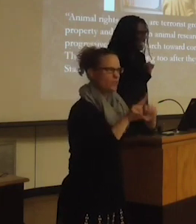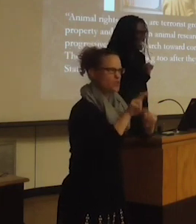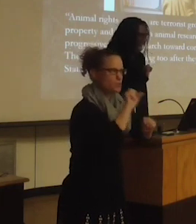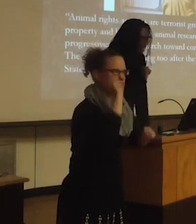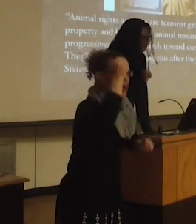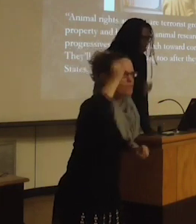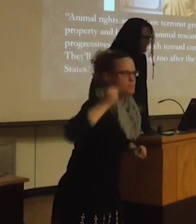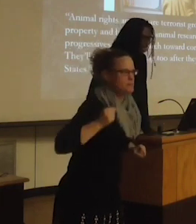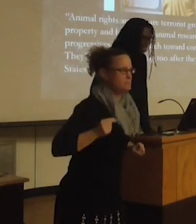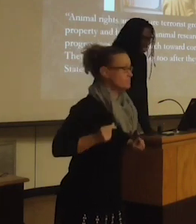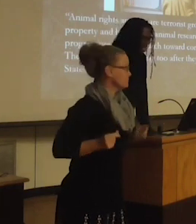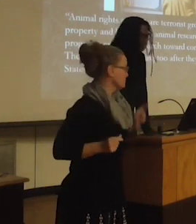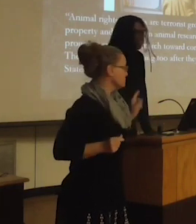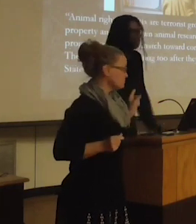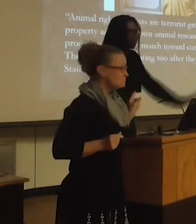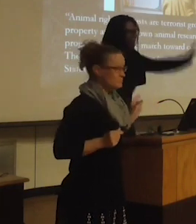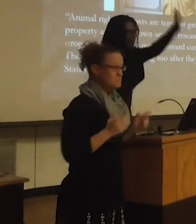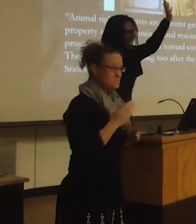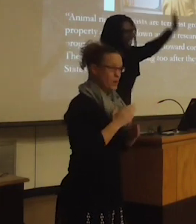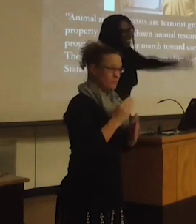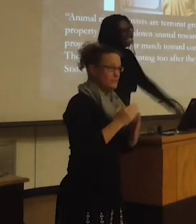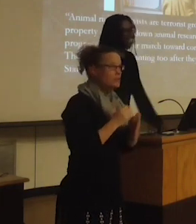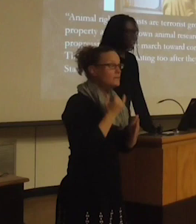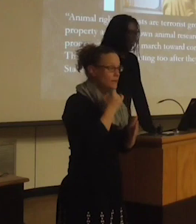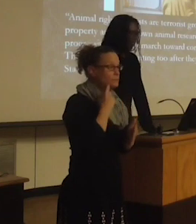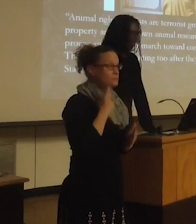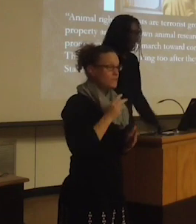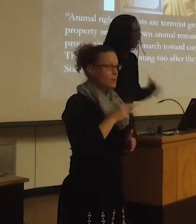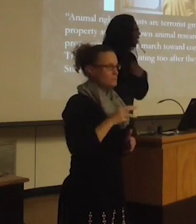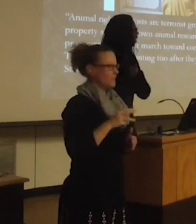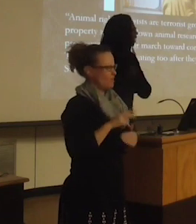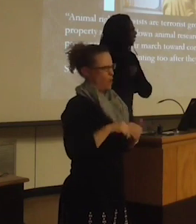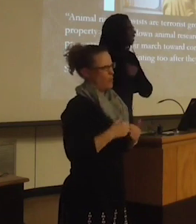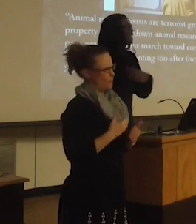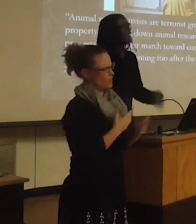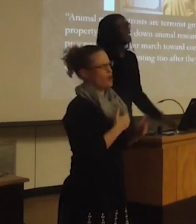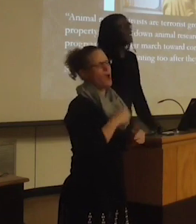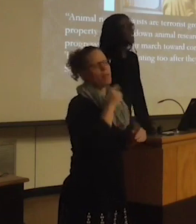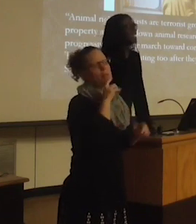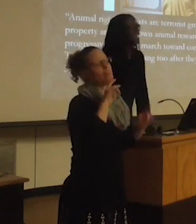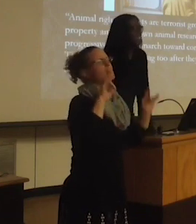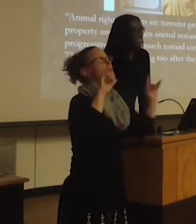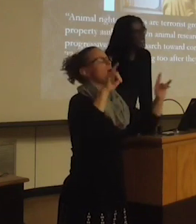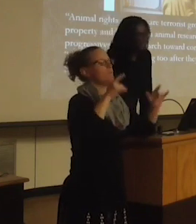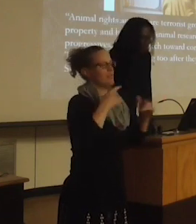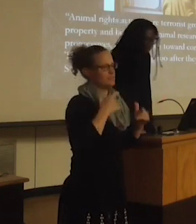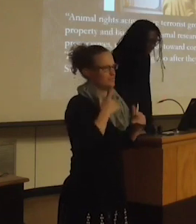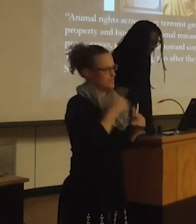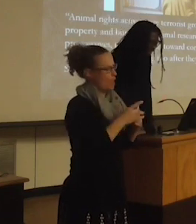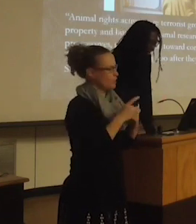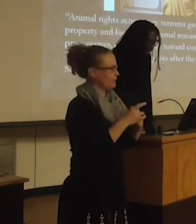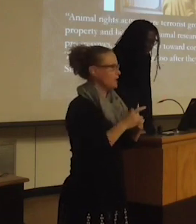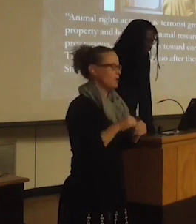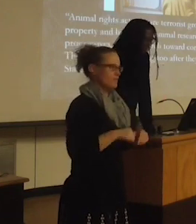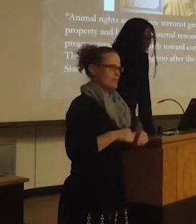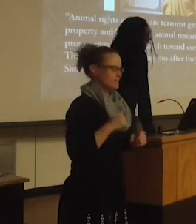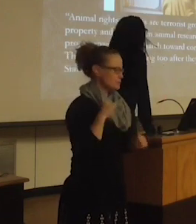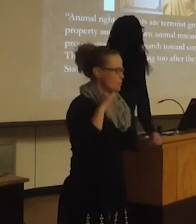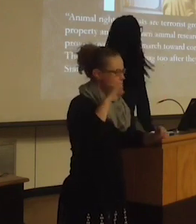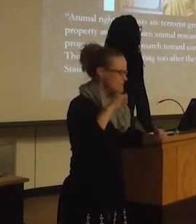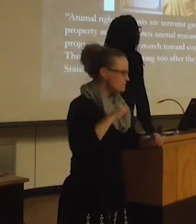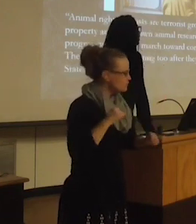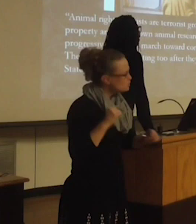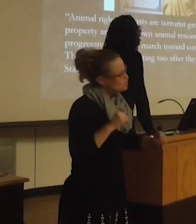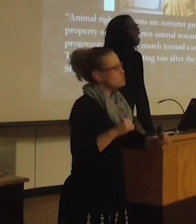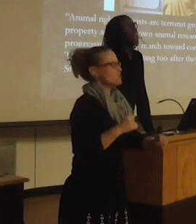once again, this is actually part of the agenda. If you go to our website, it's all over there. I love lesbians. They are definitely the leaders of this movement. I think